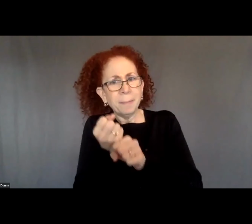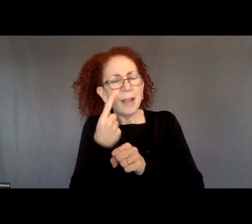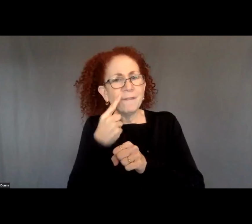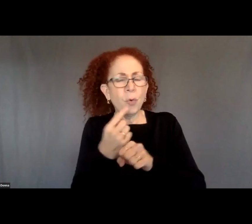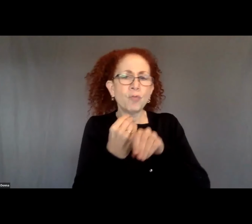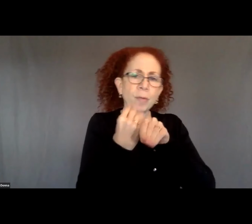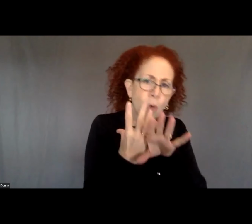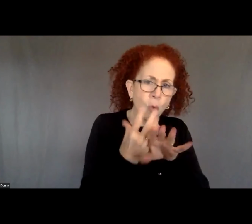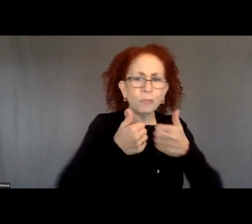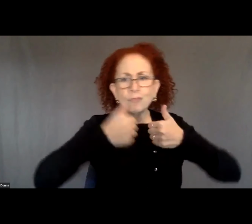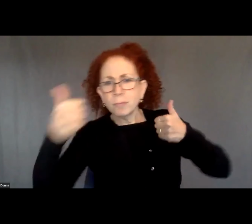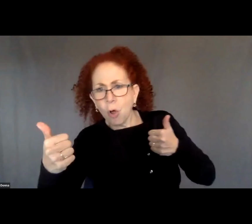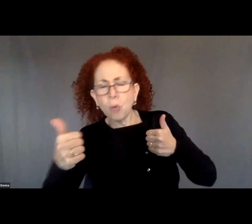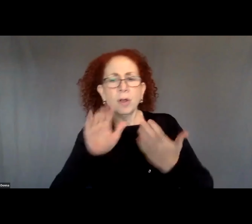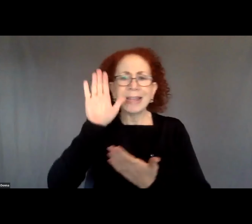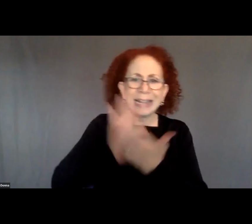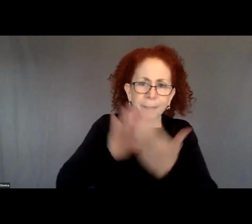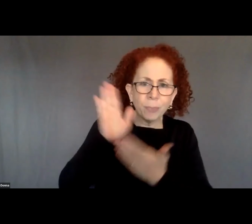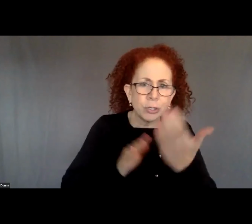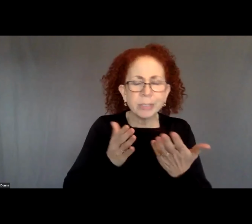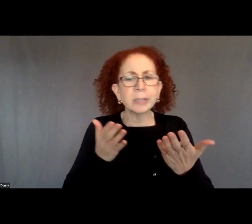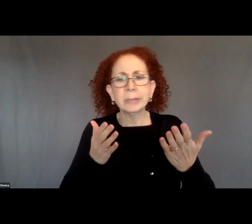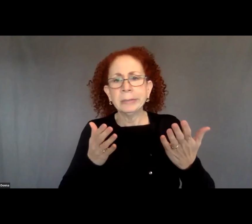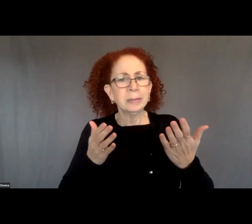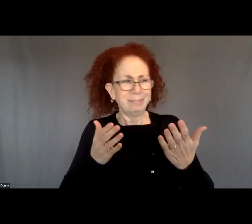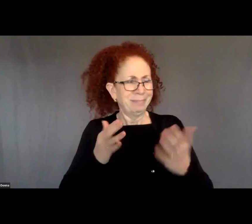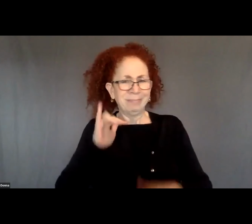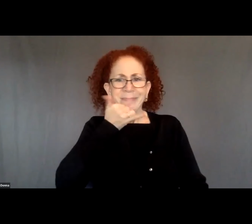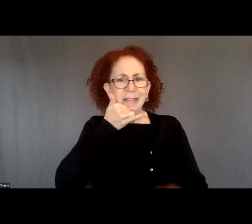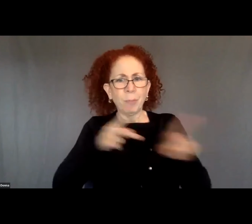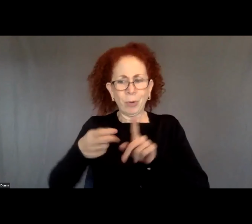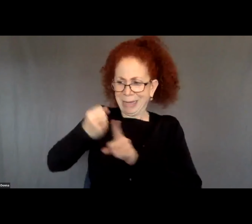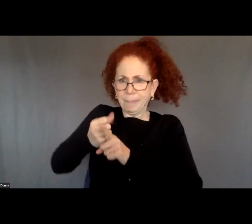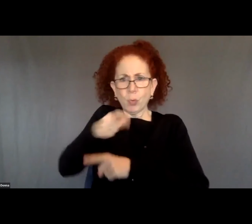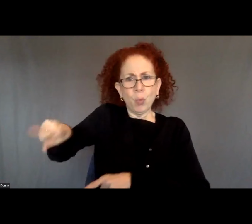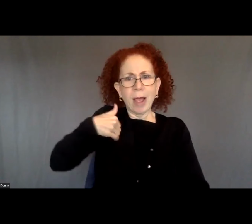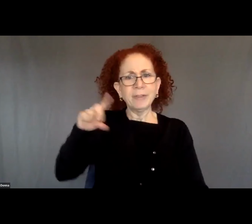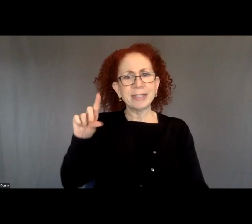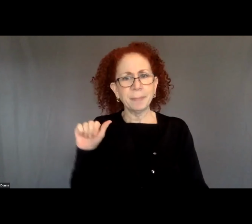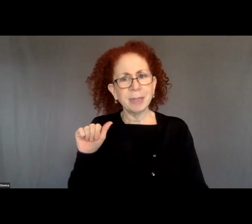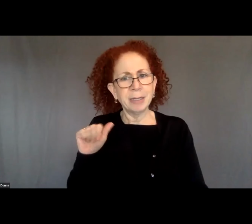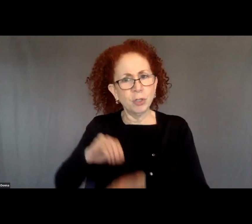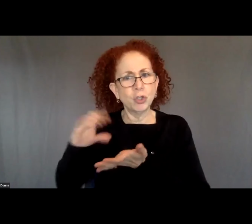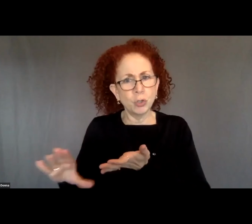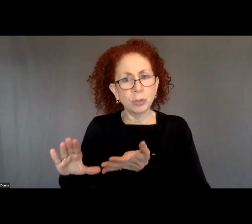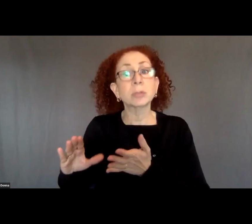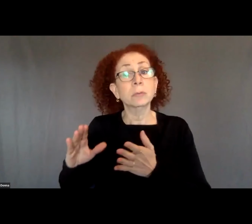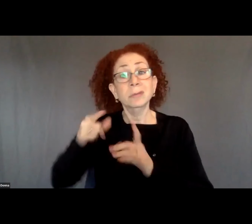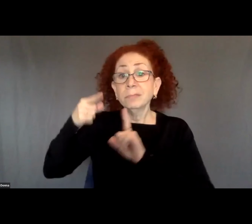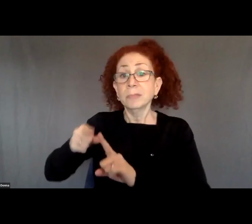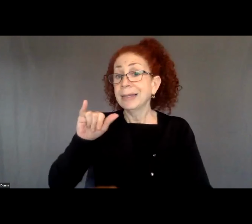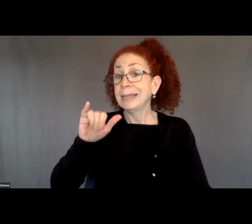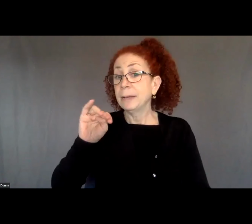versus in-person instruction were disproportionately impacting students with disabilities, particularly immunocompromised